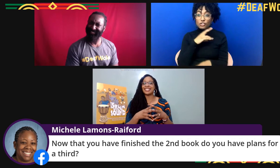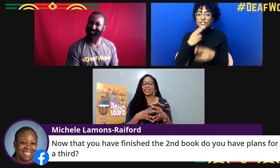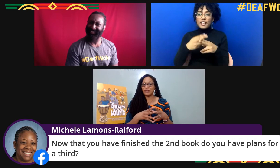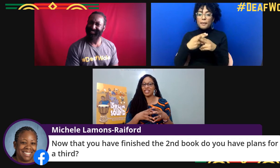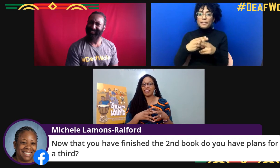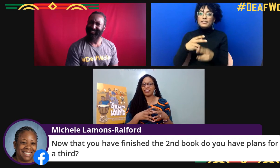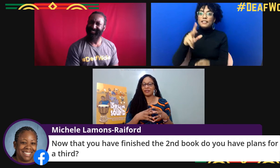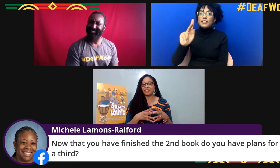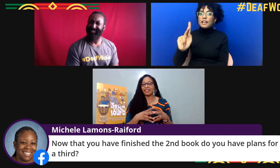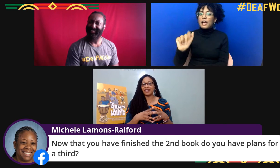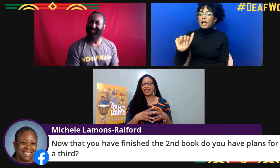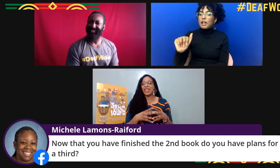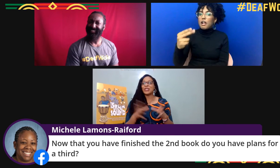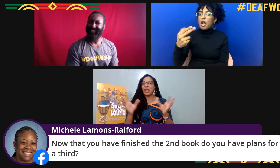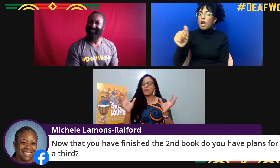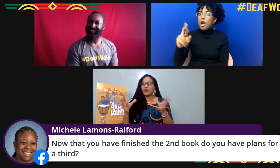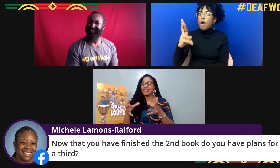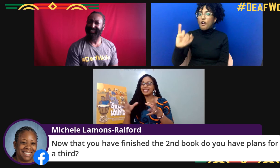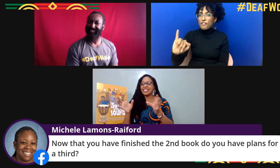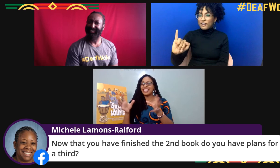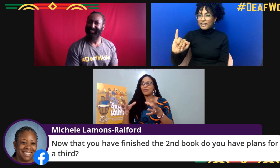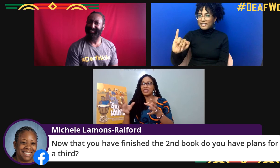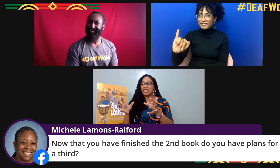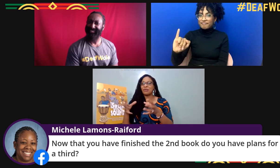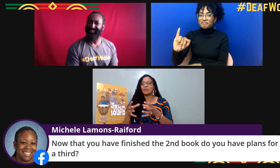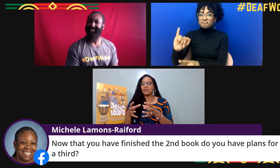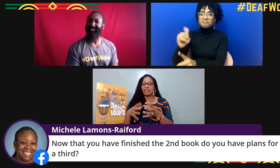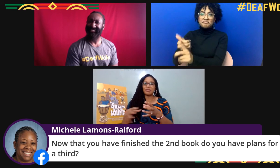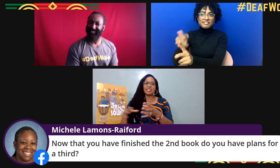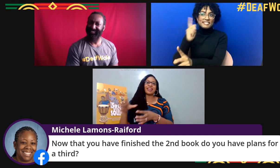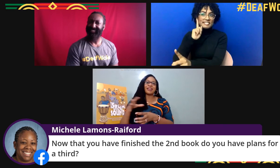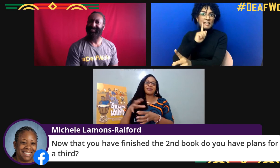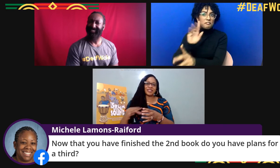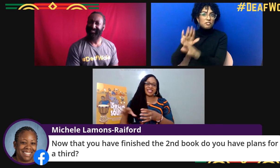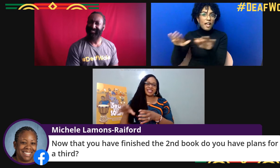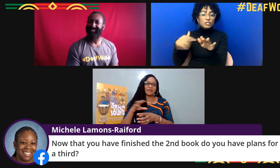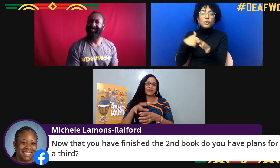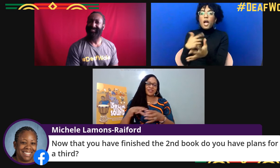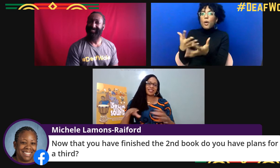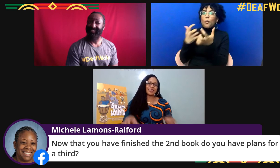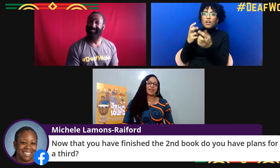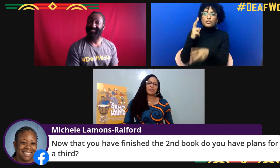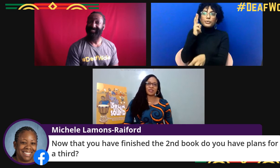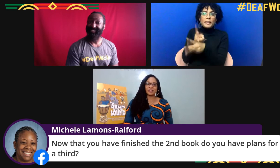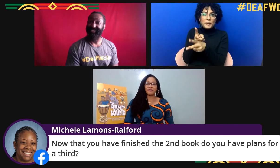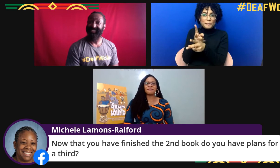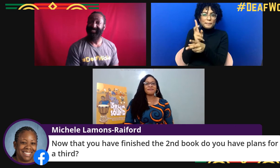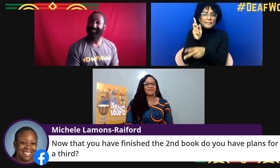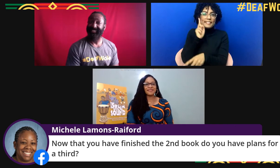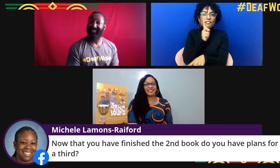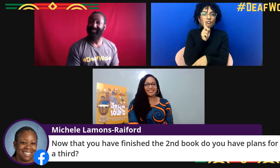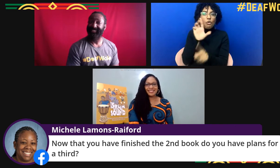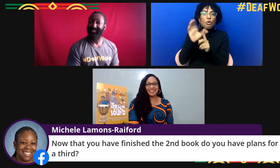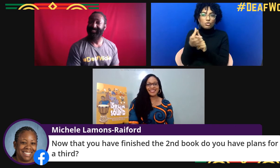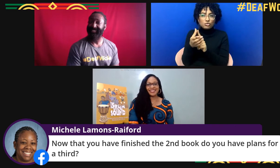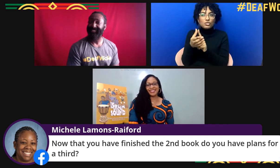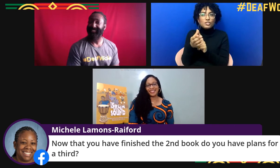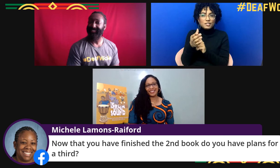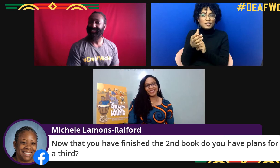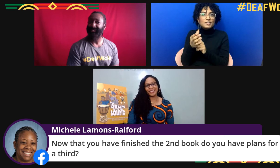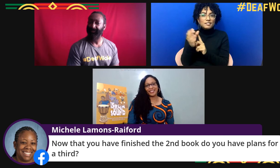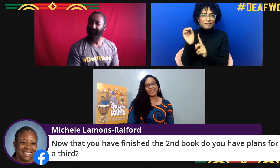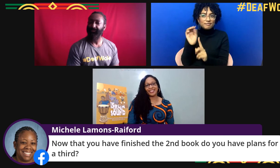he is a deaf child. So I wanted to stay within the realms of deaf culture.